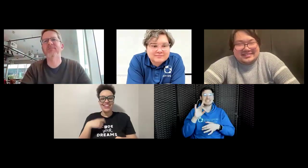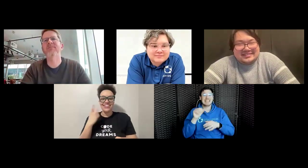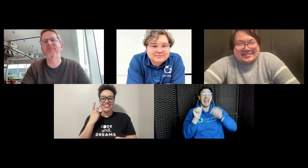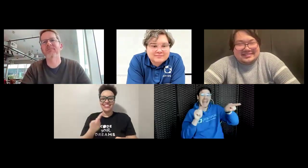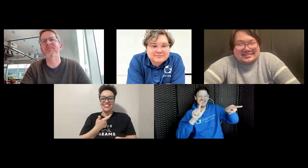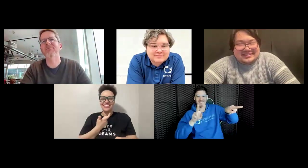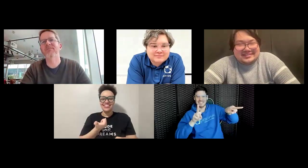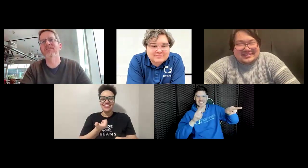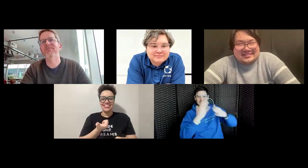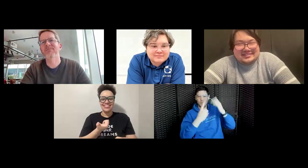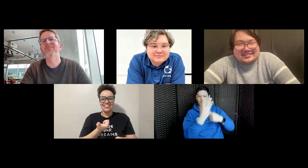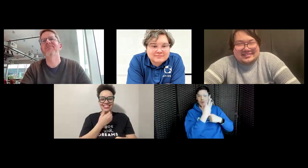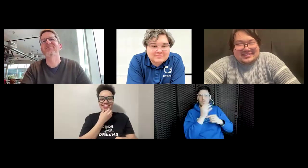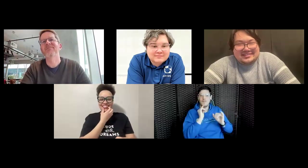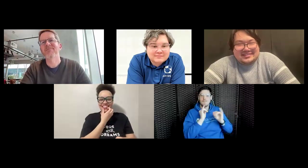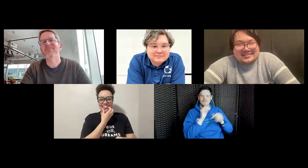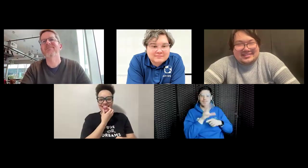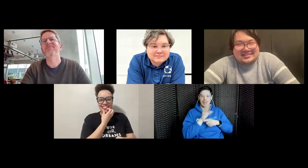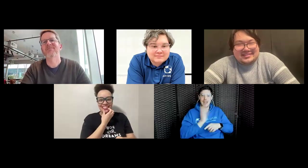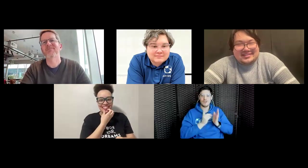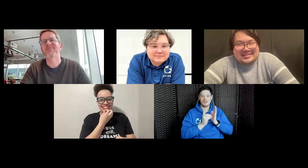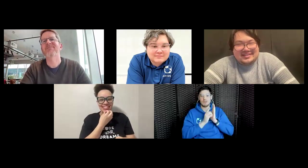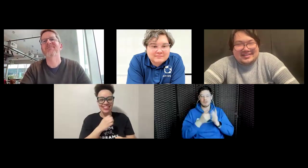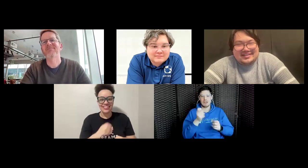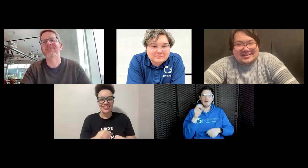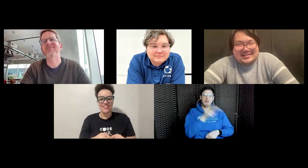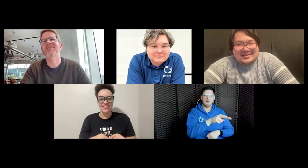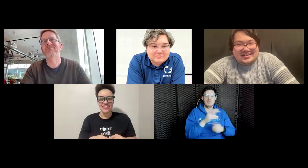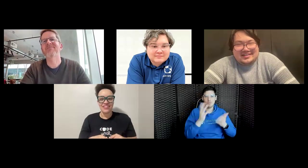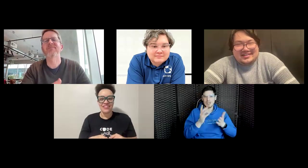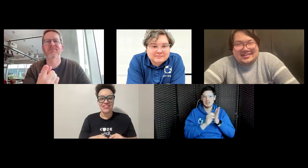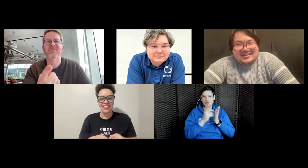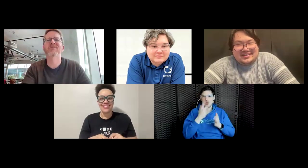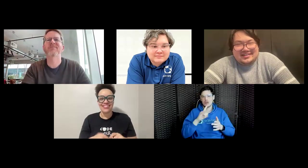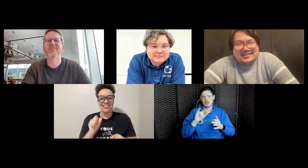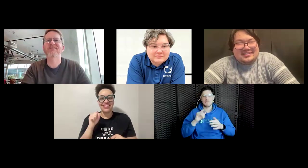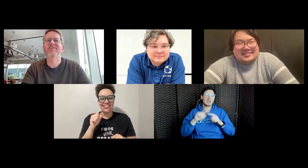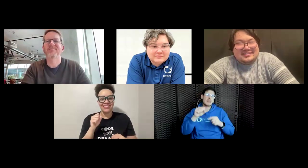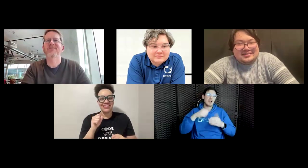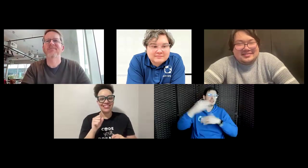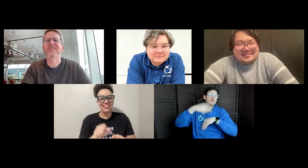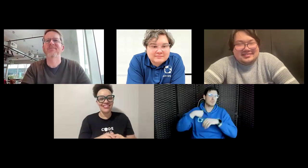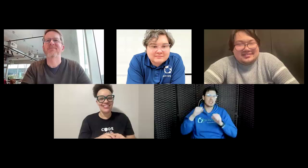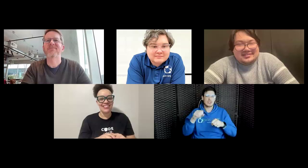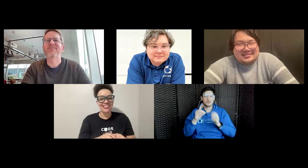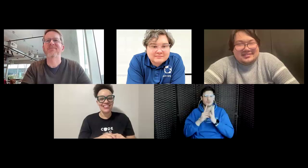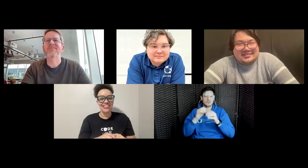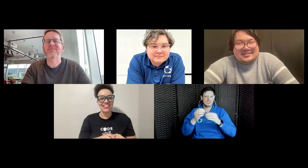and so we do have a demo that we're working on, and so you're able to look at that as well and see what it looks